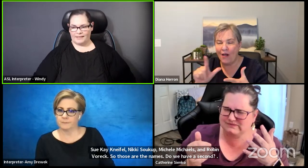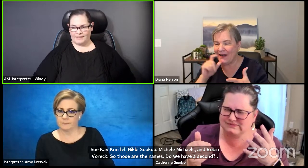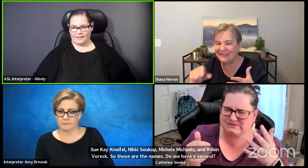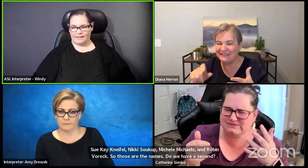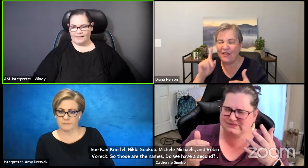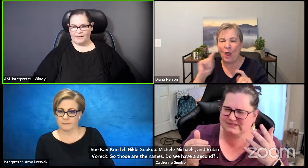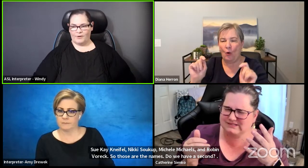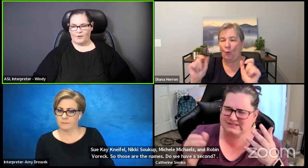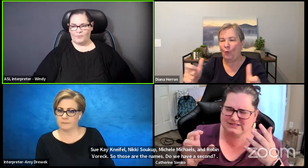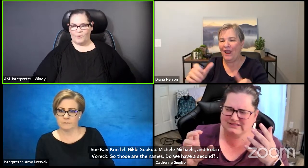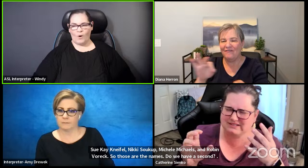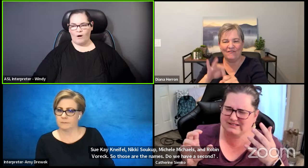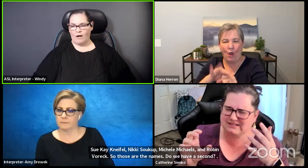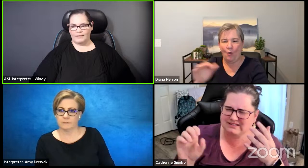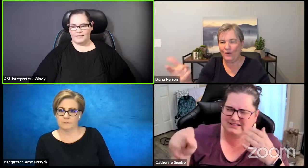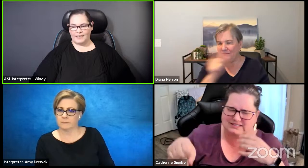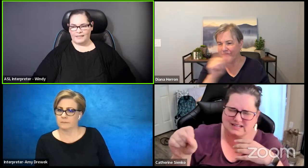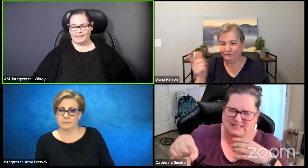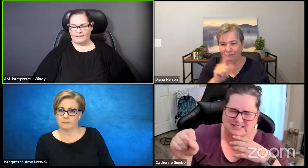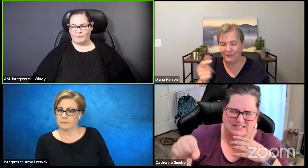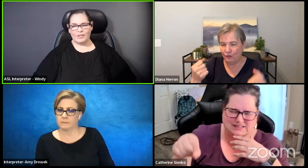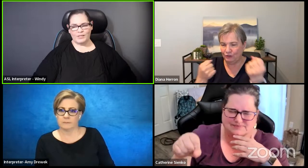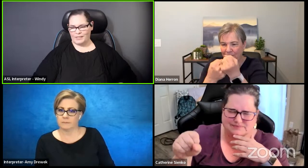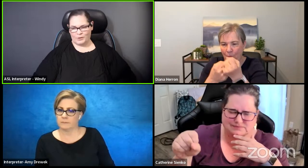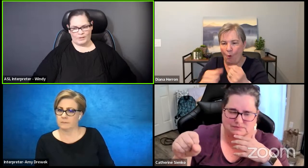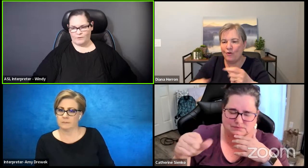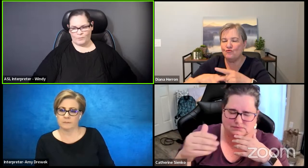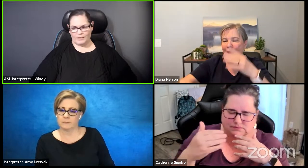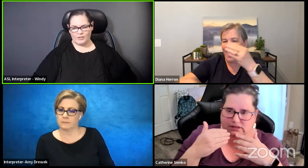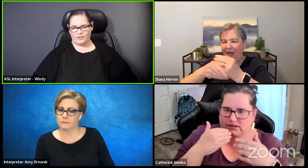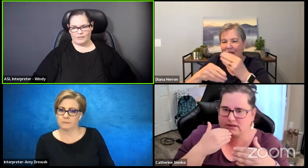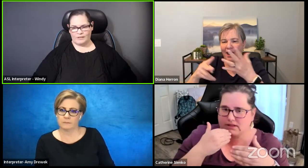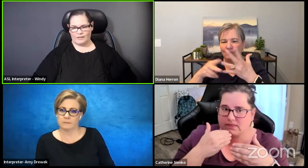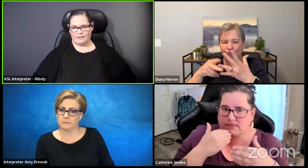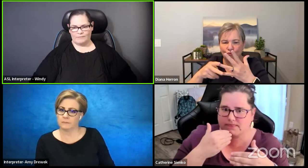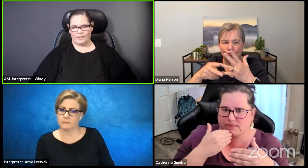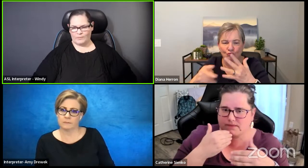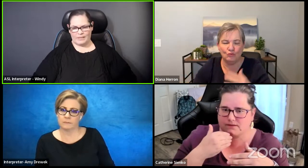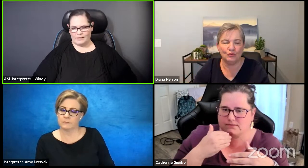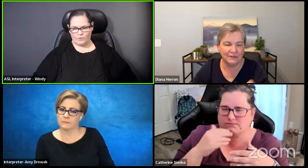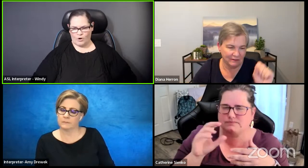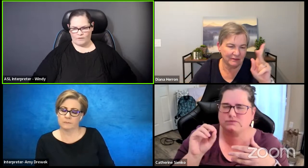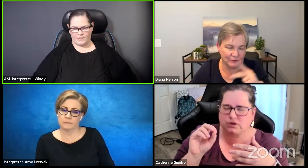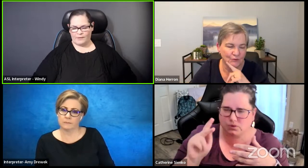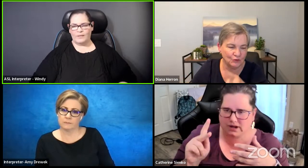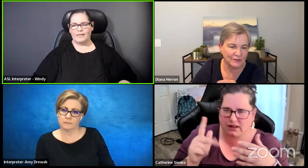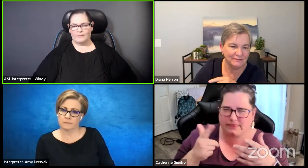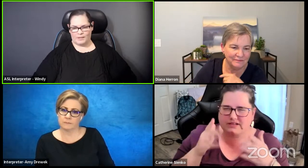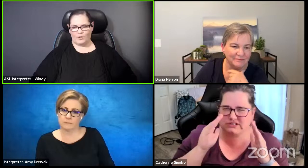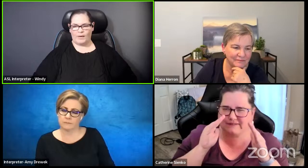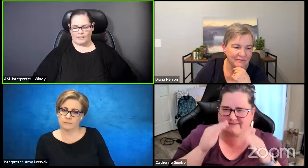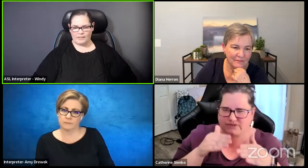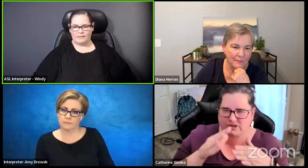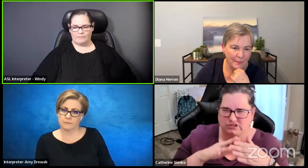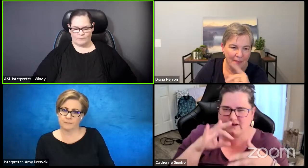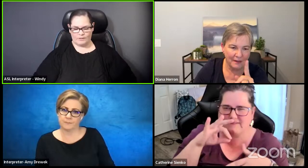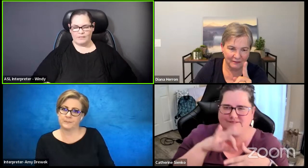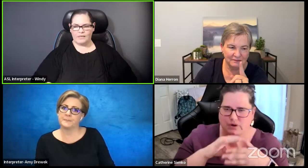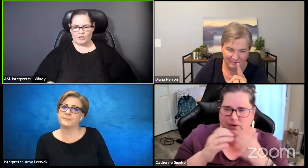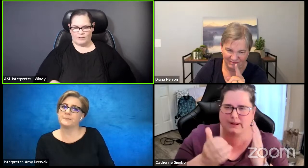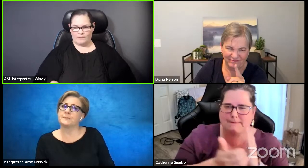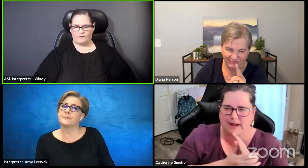I think roll call is not, we just need a quick vote. We don't need a roll call for that one, and then we can go back